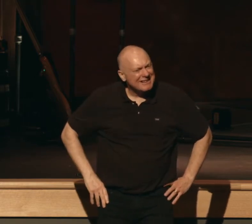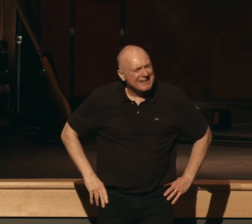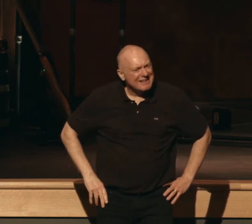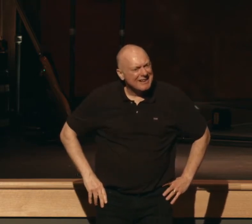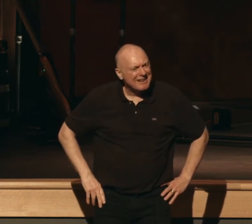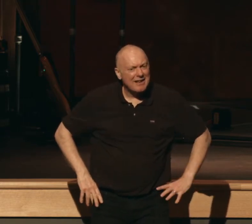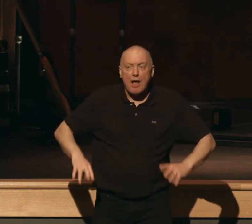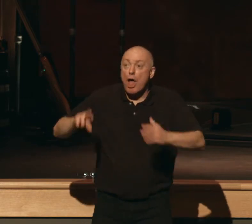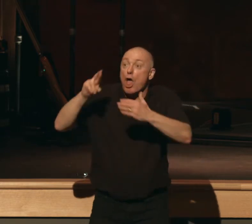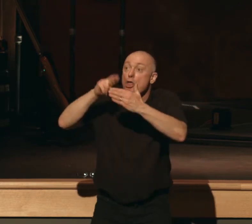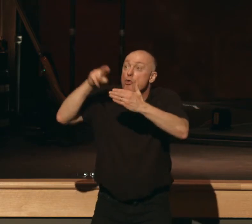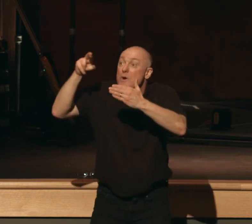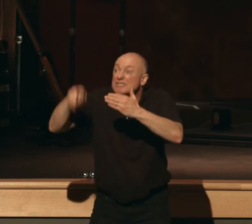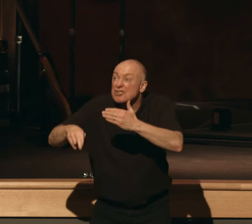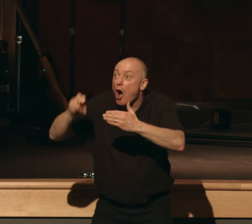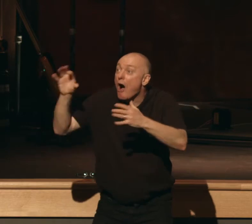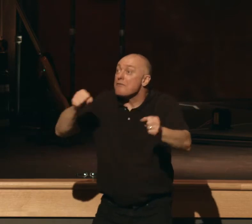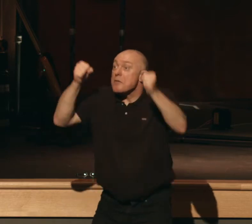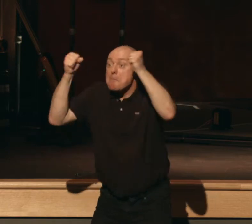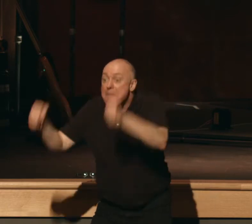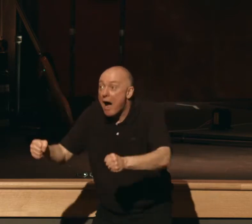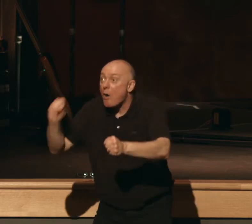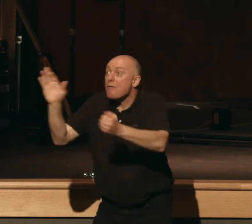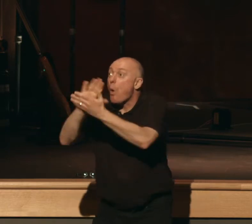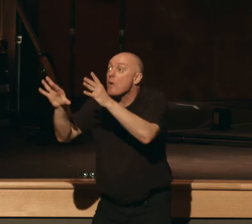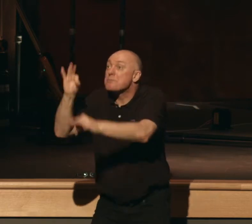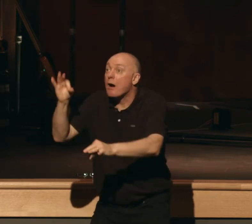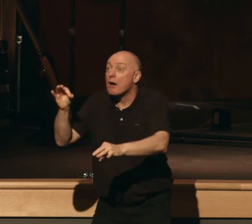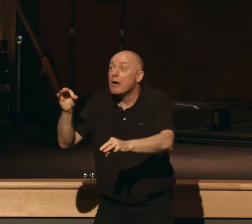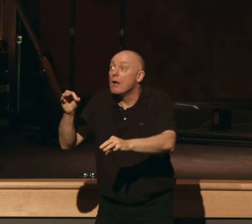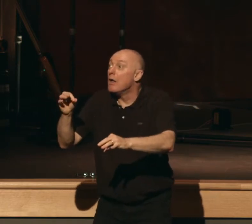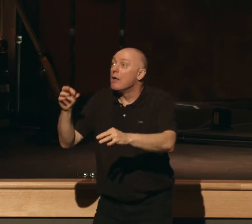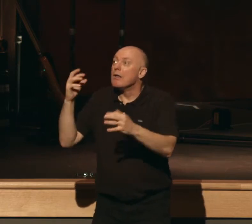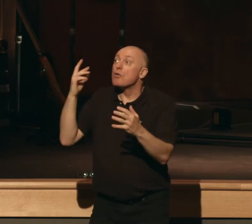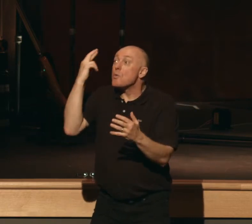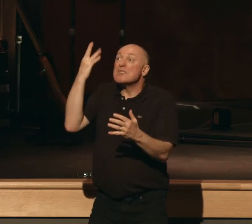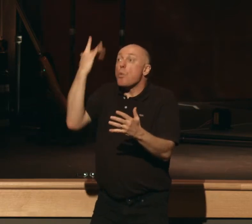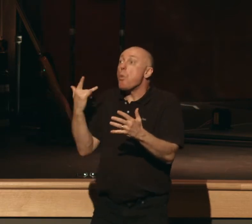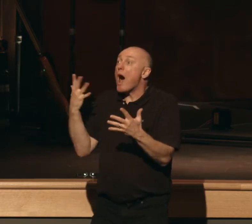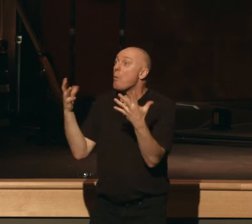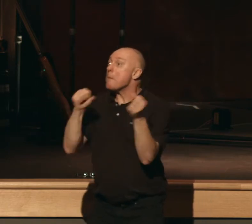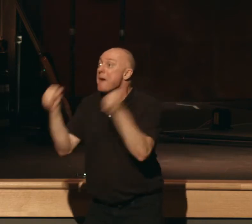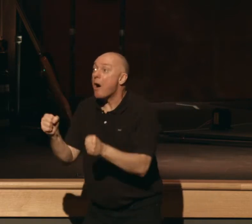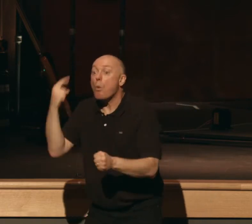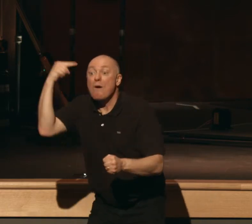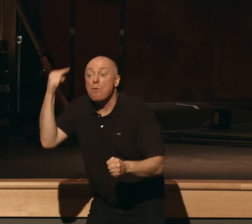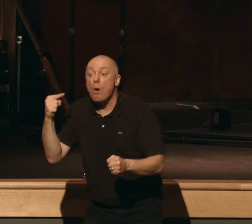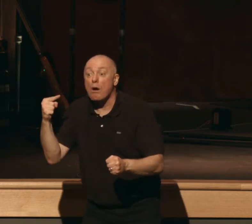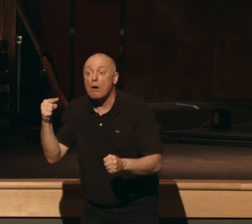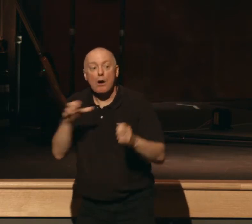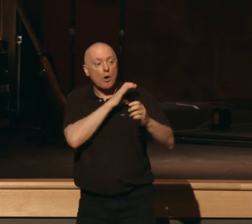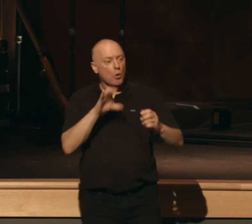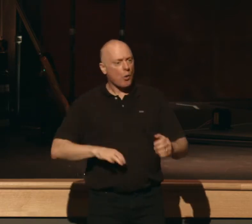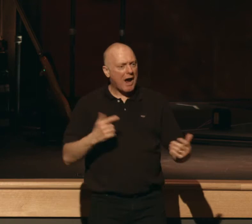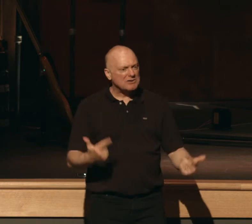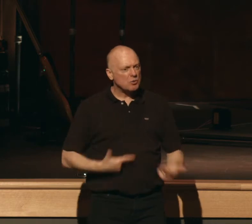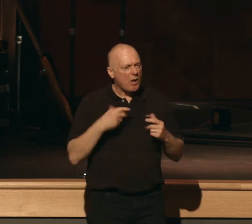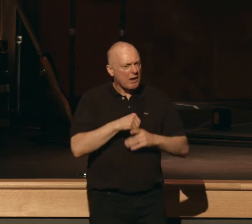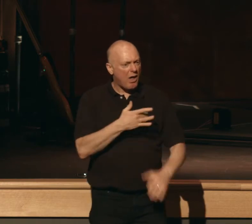That the result of this immeasurable power of the Holy Spirit, the result of it, the end of it, would be Christ dwelling in their